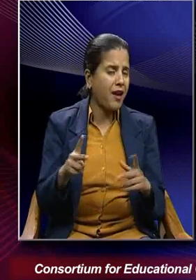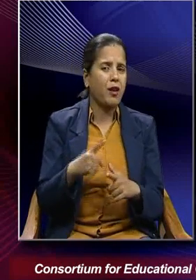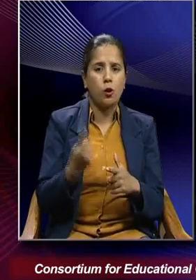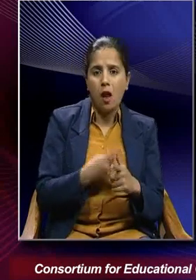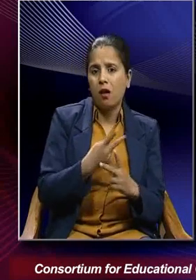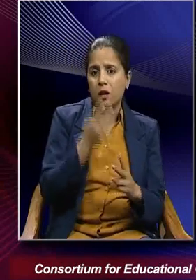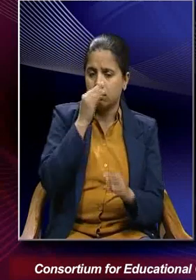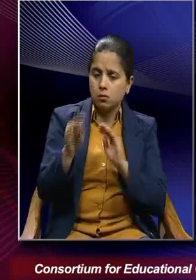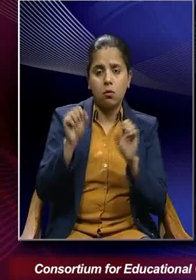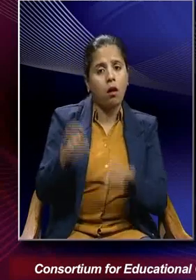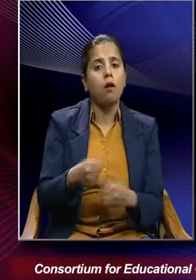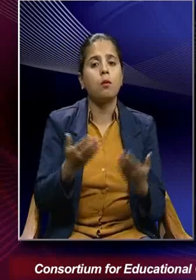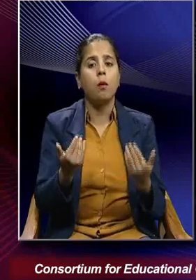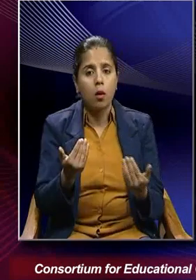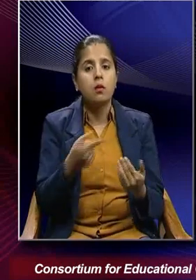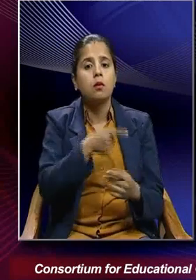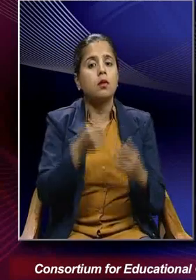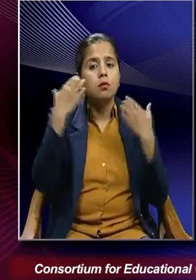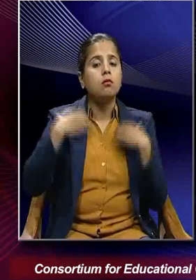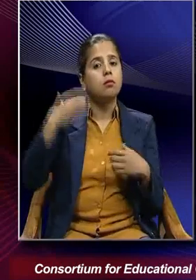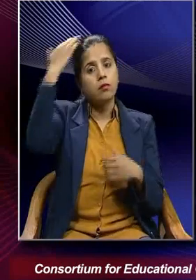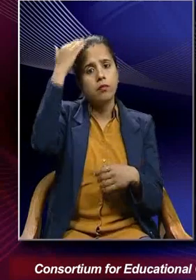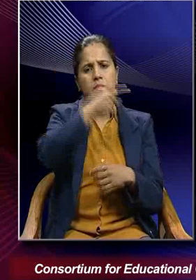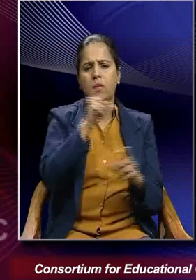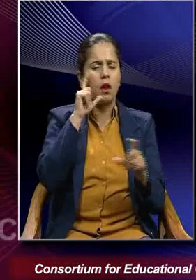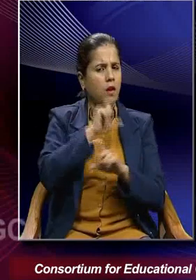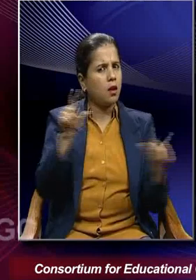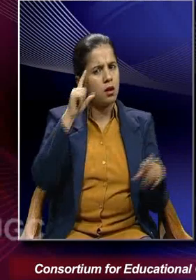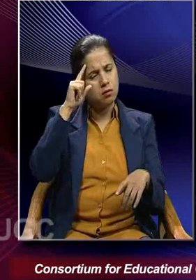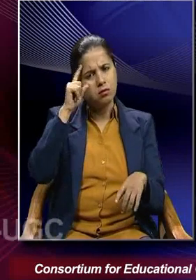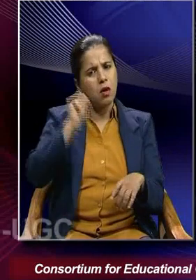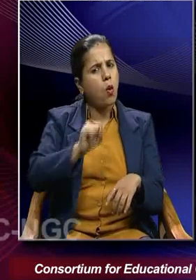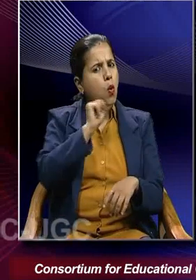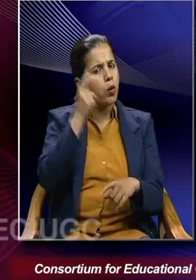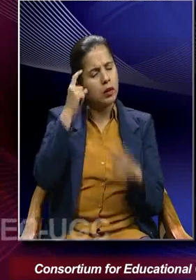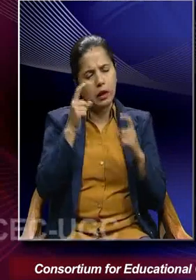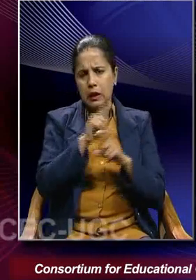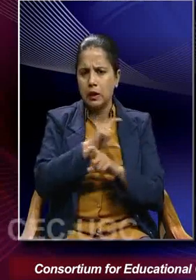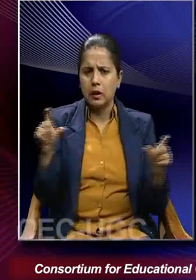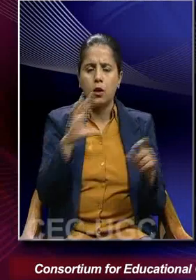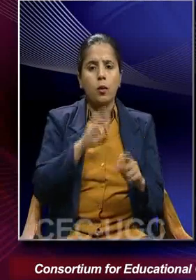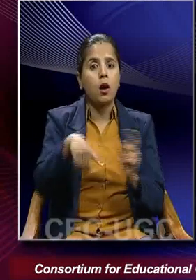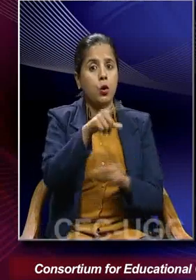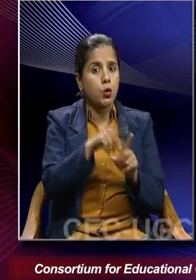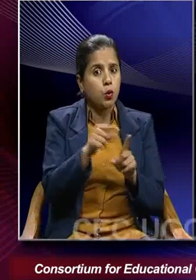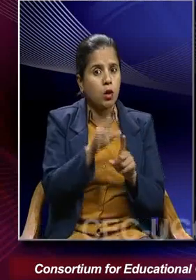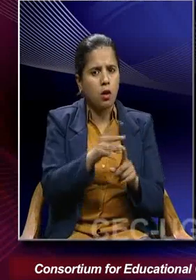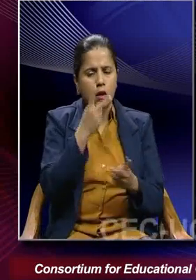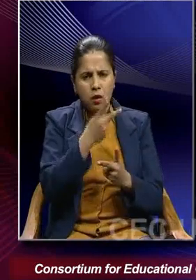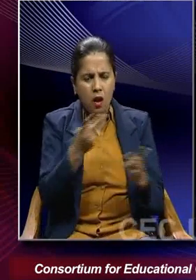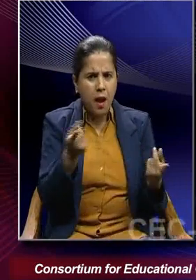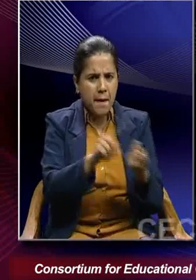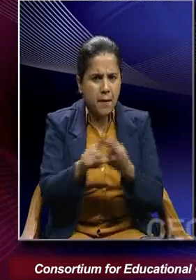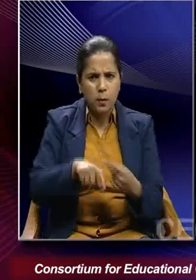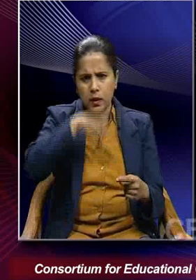And so in that way he had this kind of a clear-cut thinking in his mind when he was dealing with various affairs of the